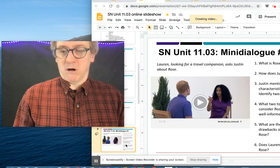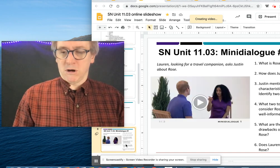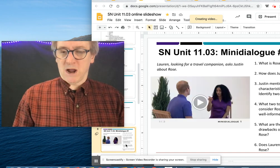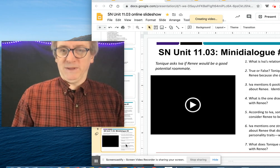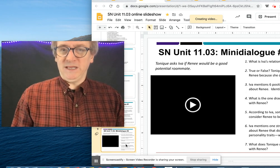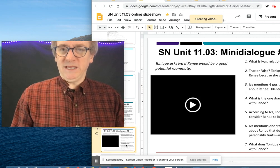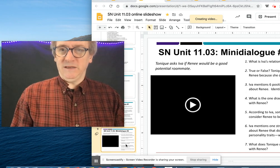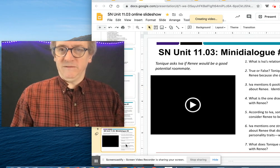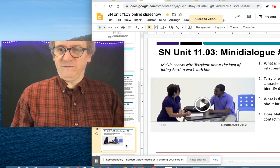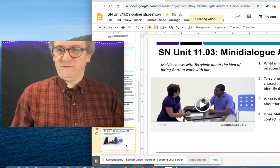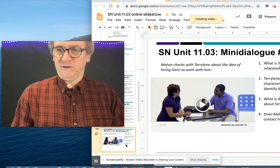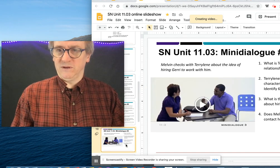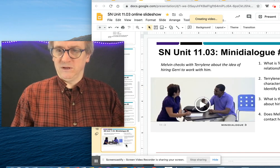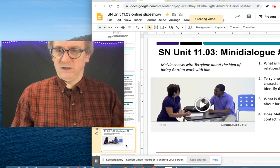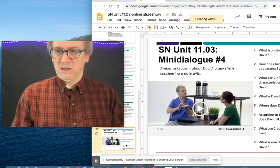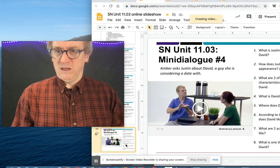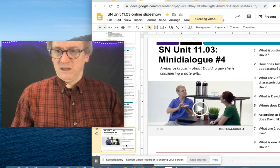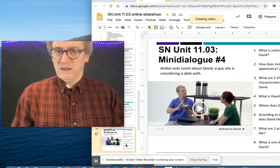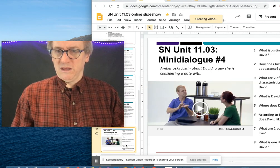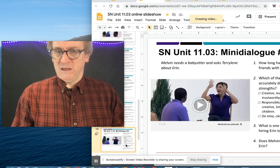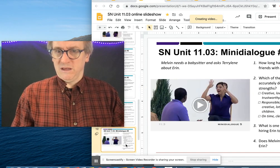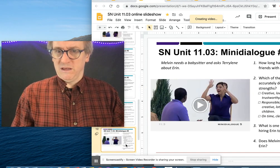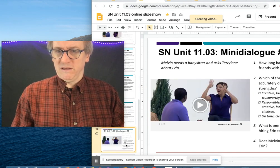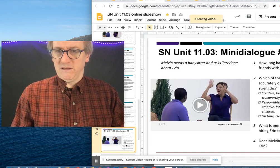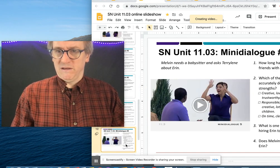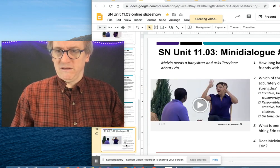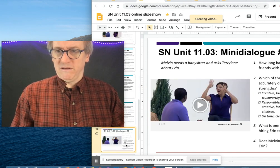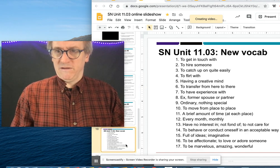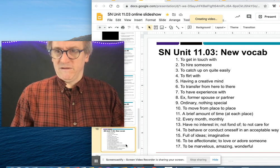There are, I believe,